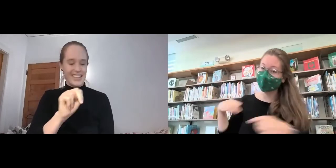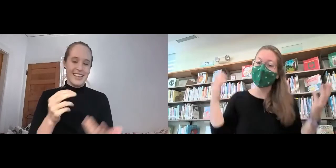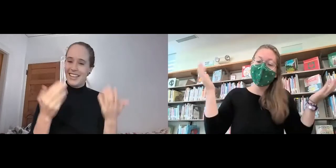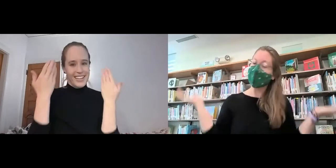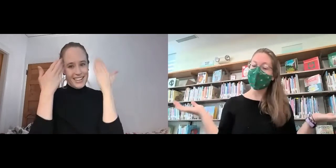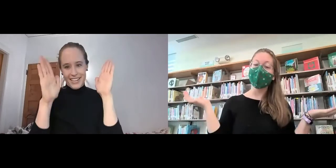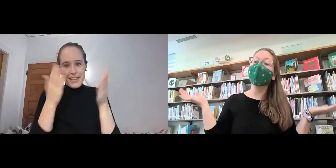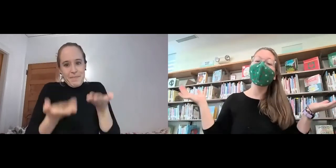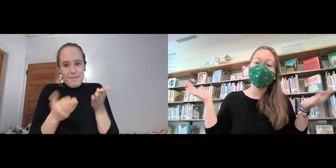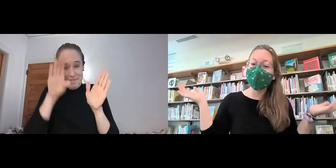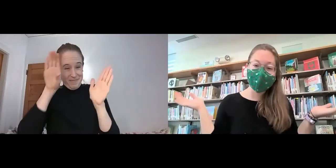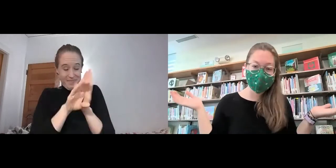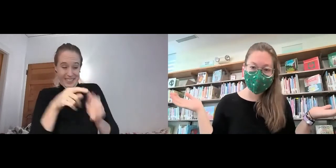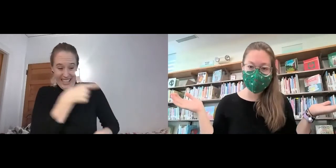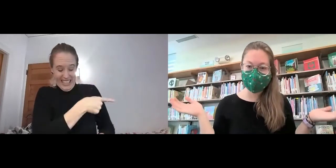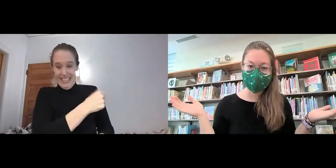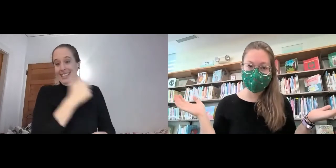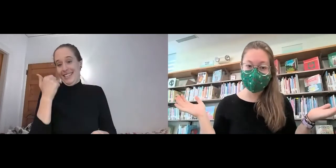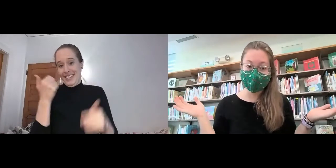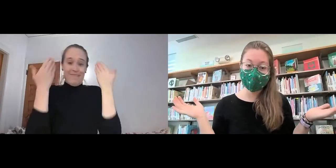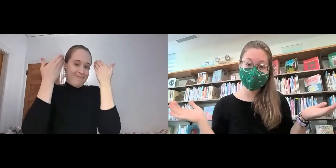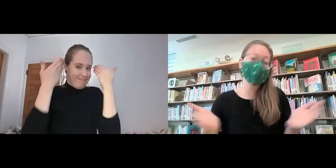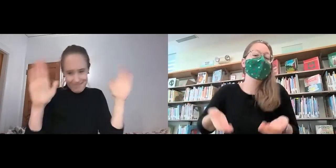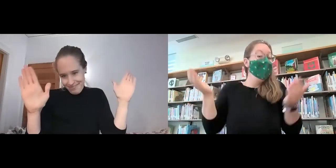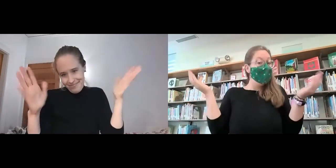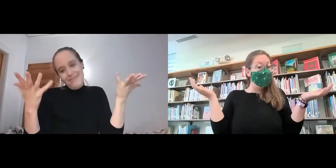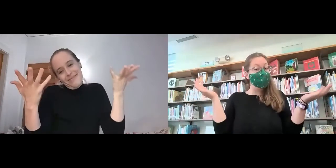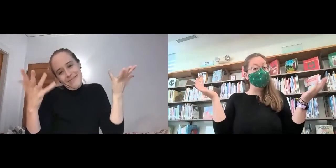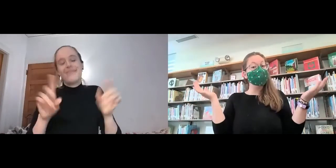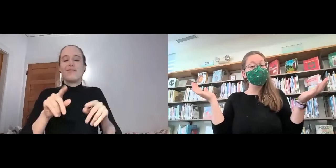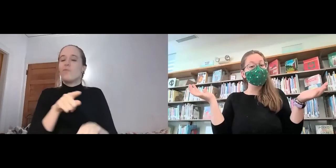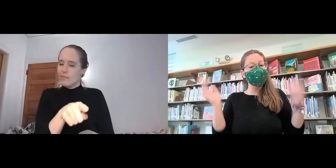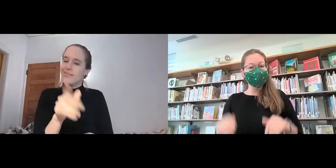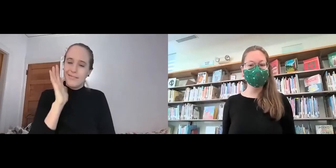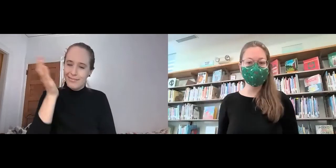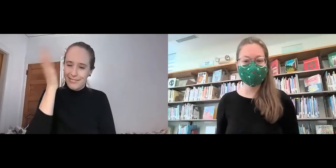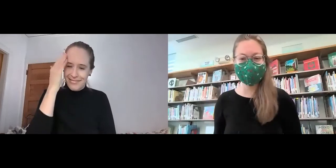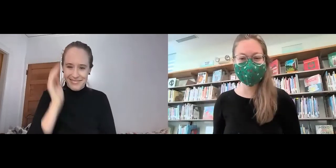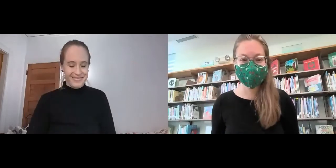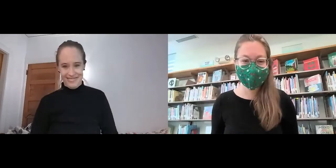Lakin. We're never really sure while we're filming. It's a mystery.